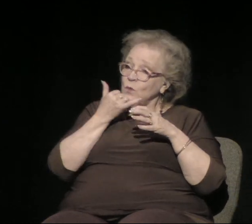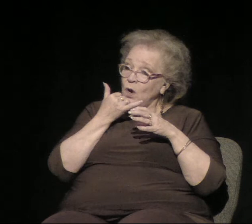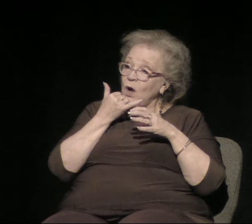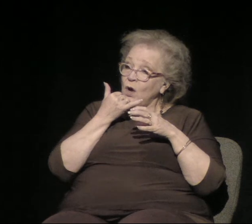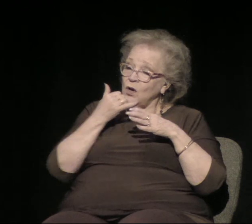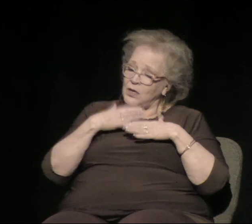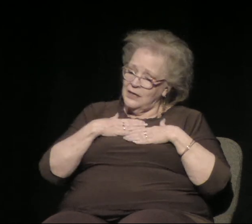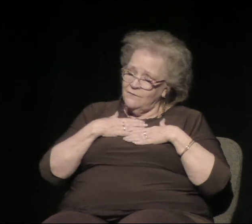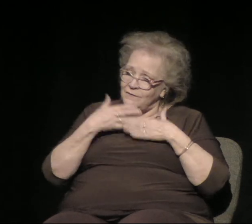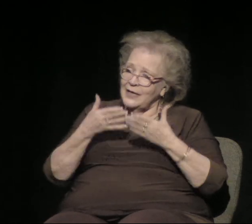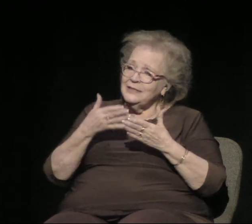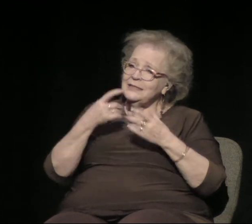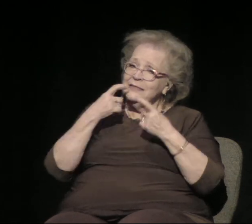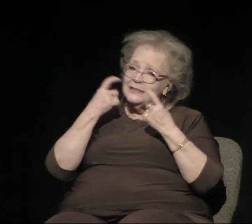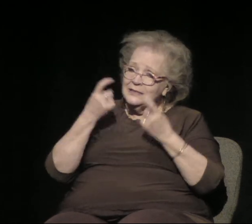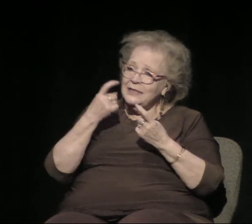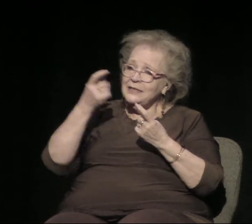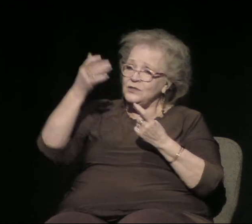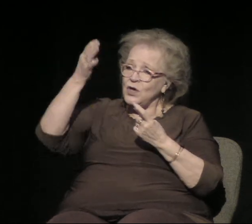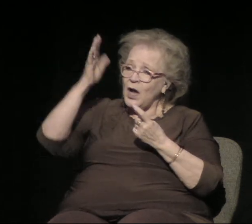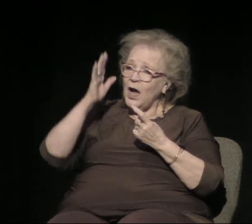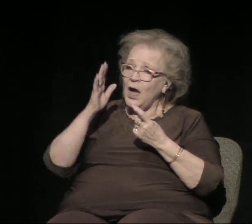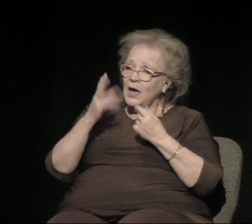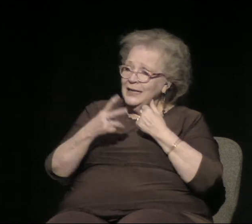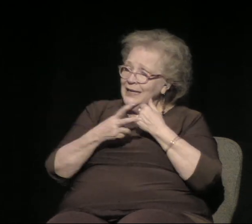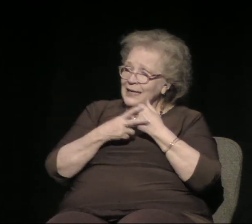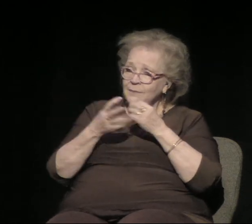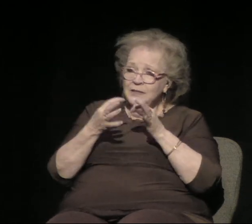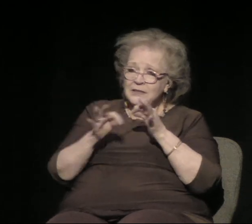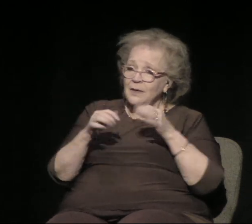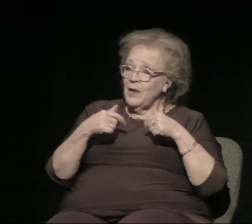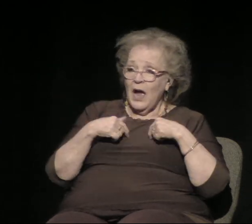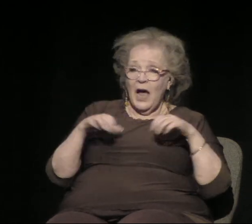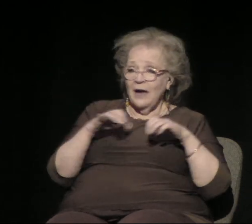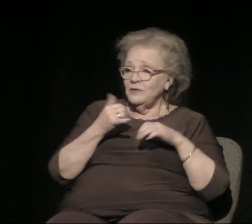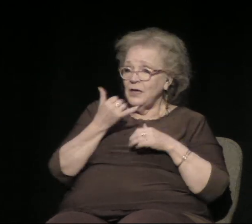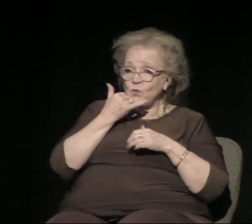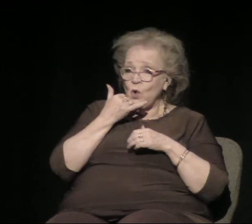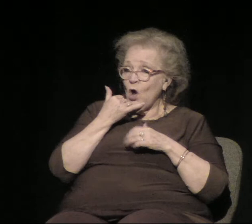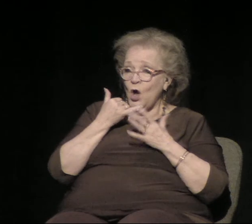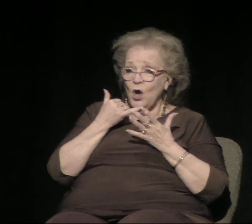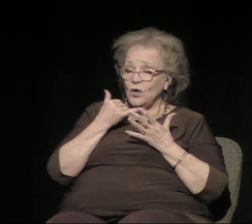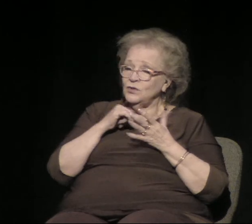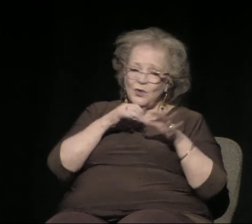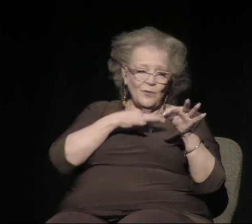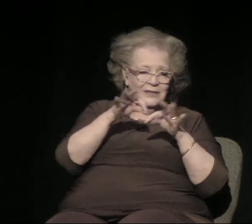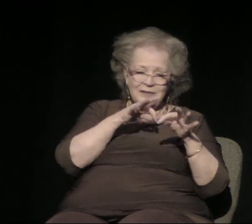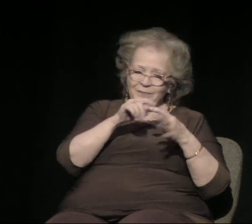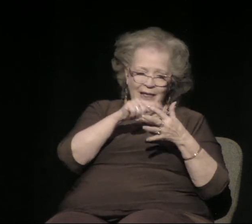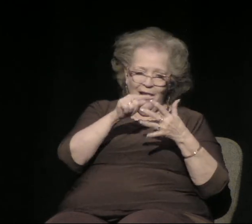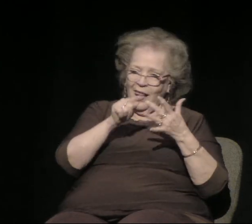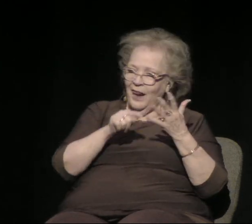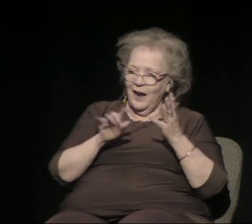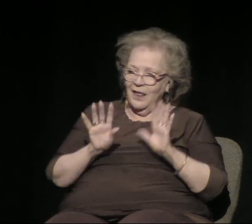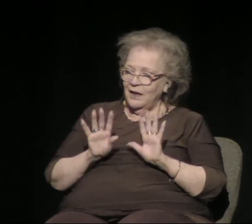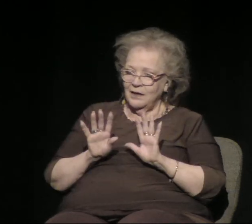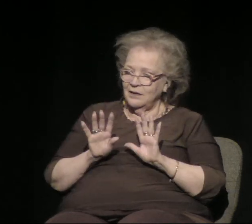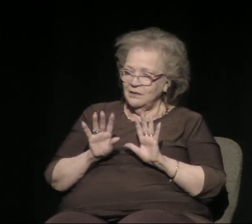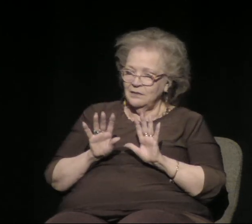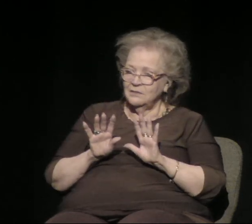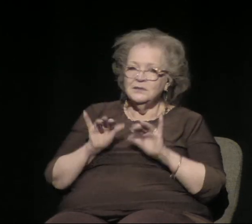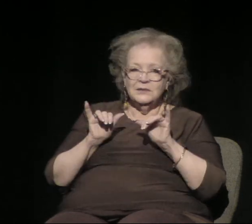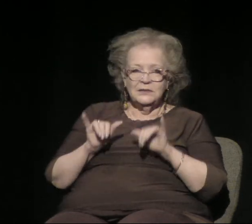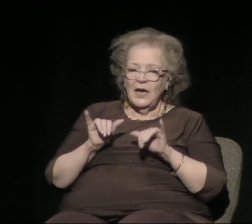When you're confessing sin to God, keep it simple. I've done wrong. Don't try to explain it away. And it also works with